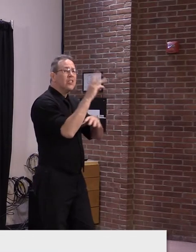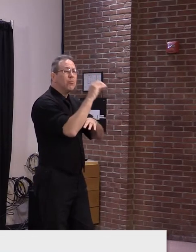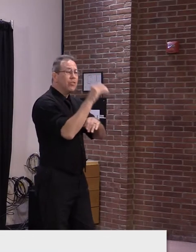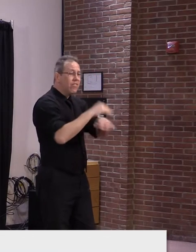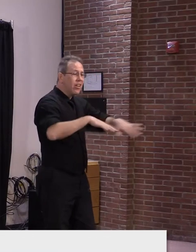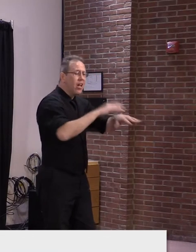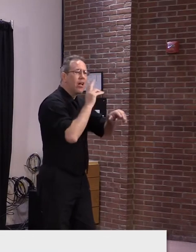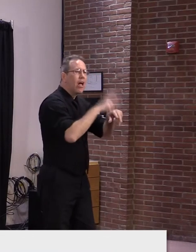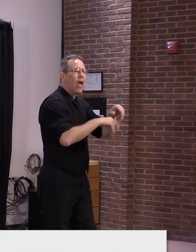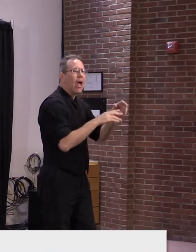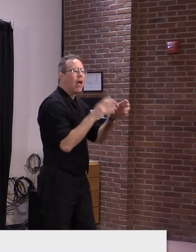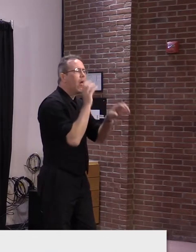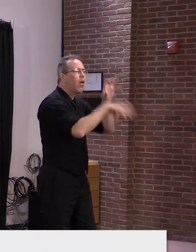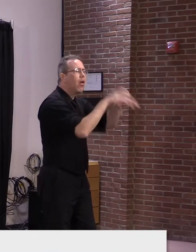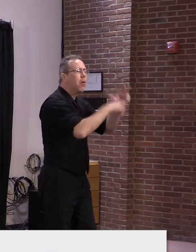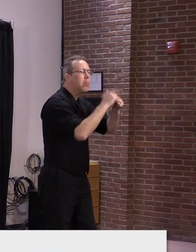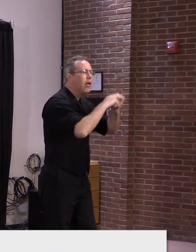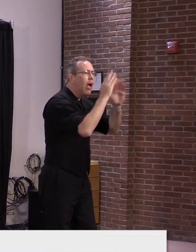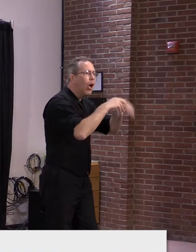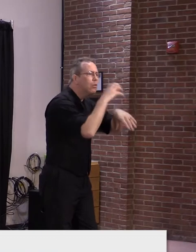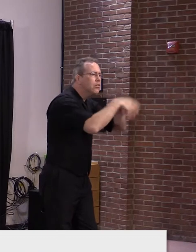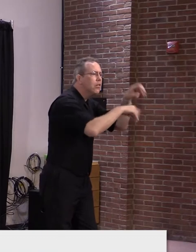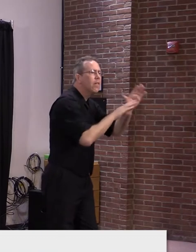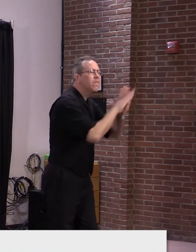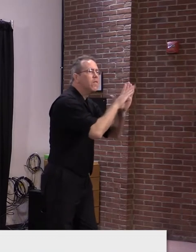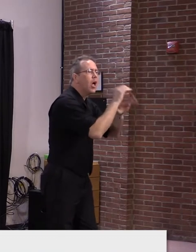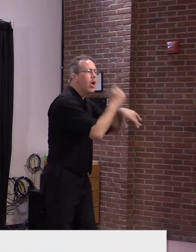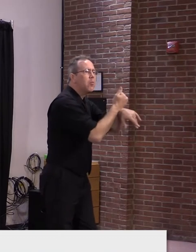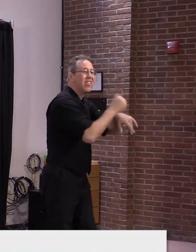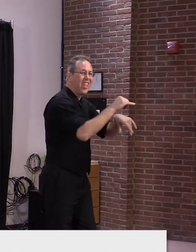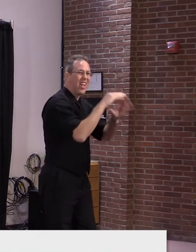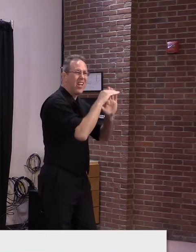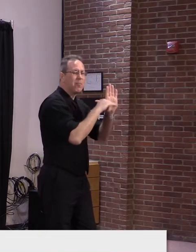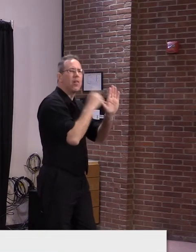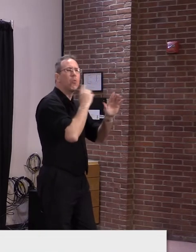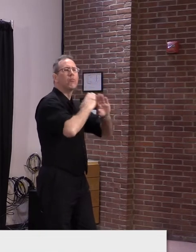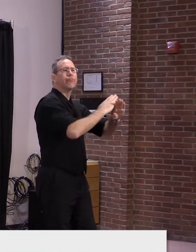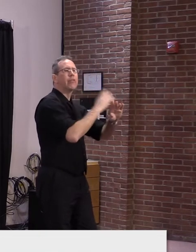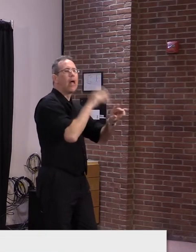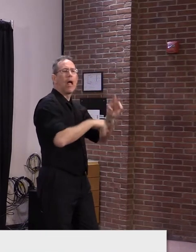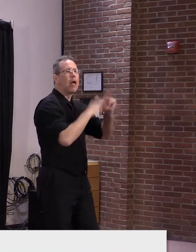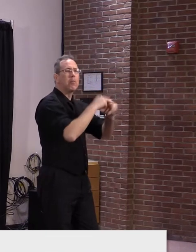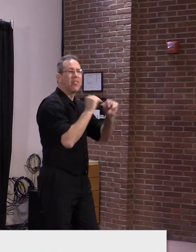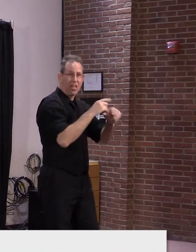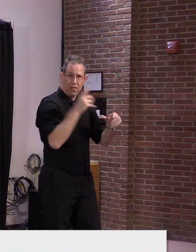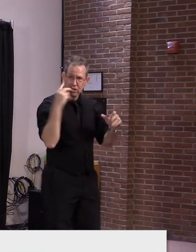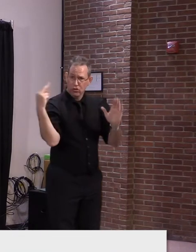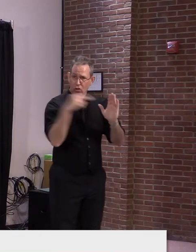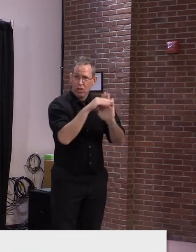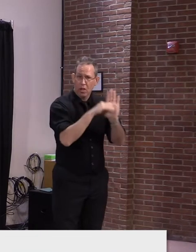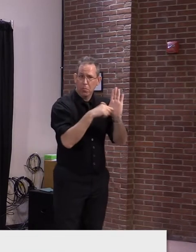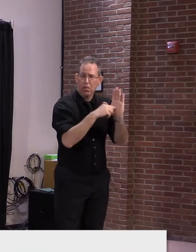what do you think of it, especially regarding Vermont's housing needs?